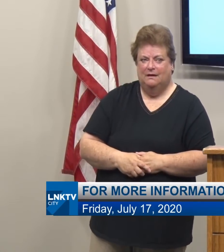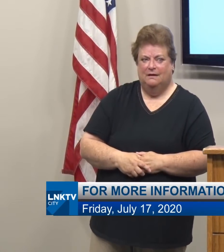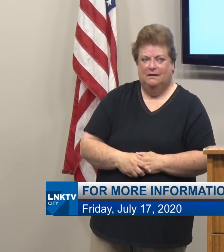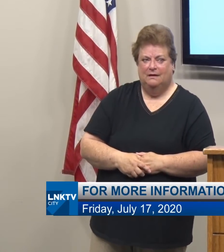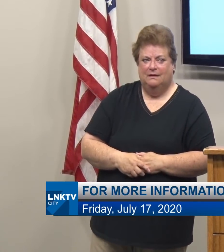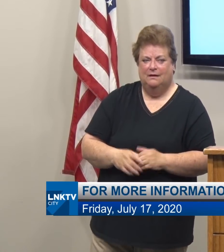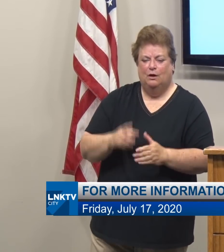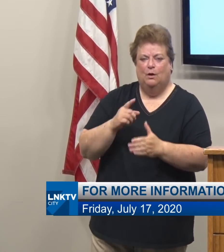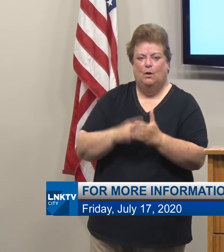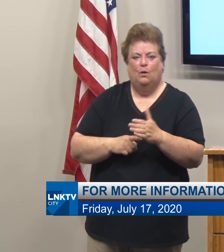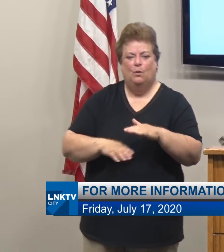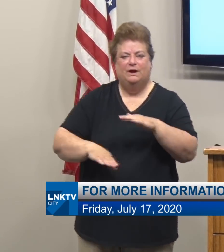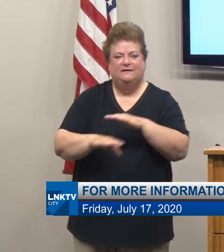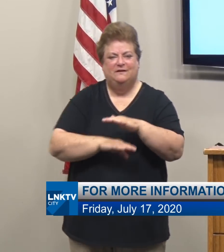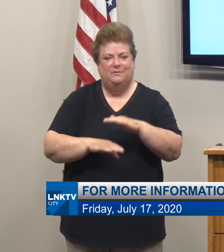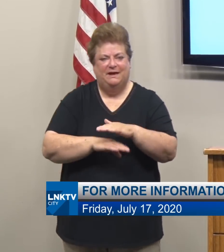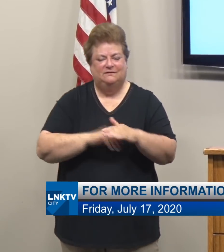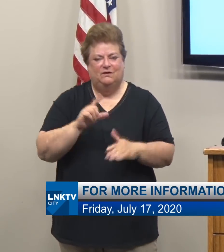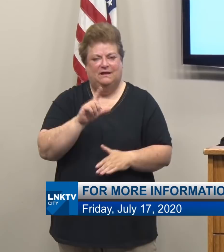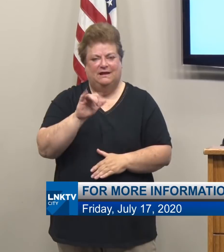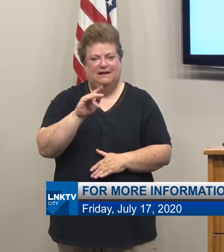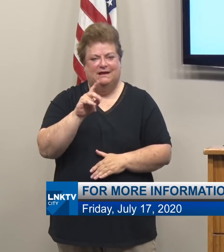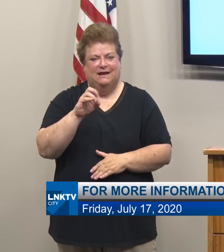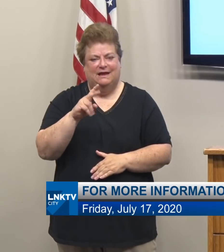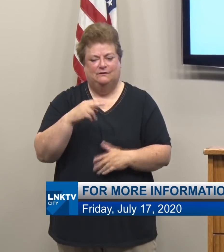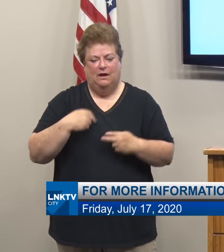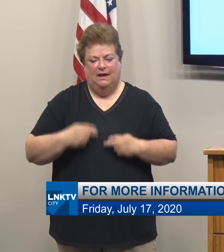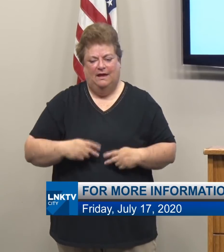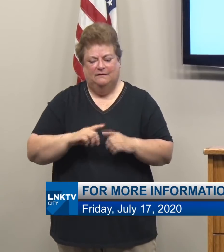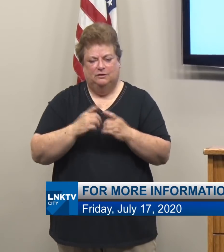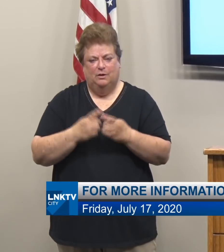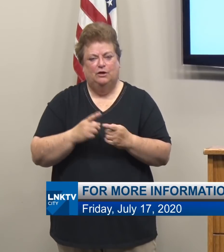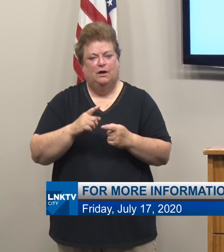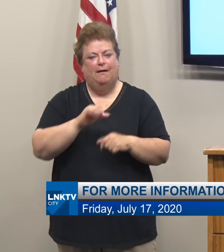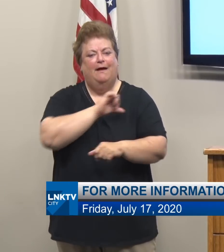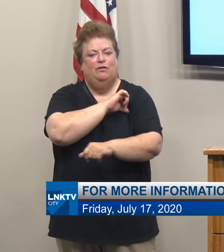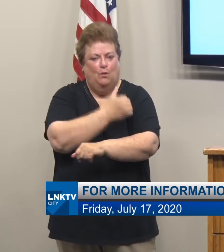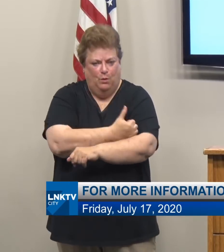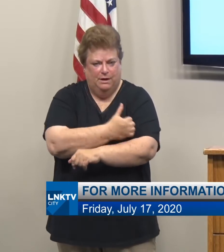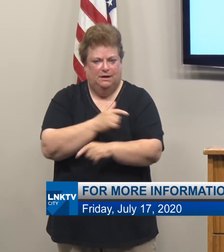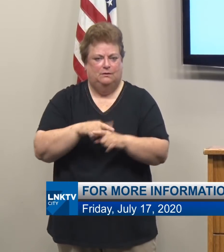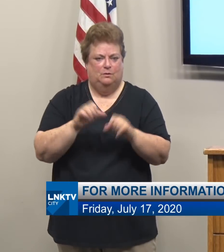What is the basis of the Lincoln Lancaster County Health Department's authority to do this?